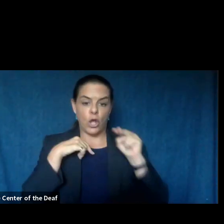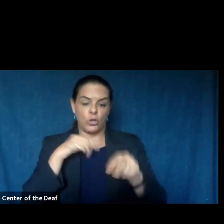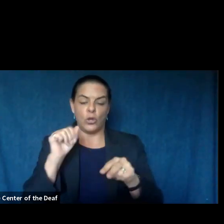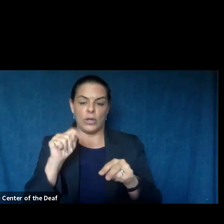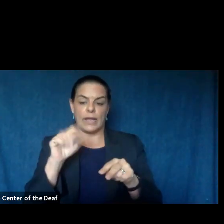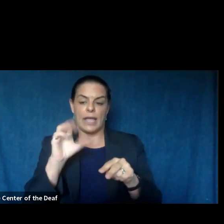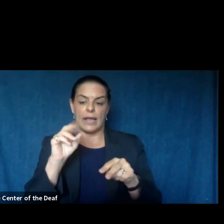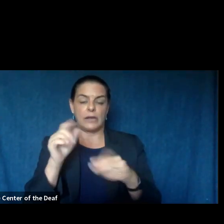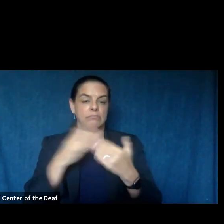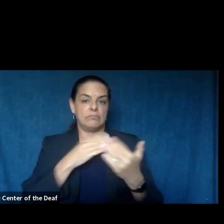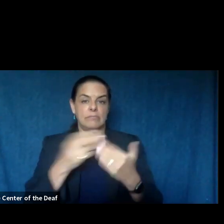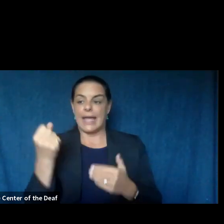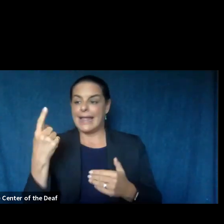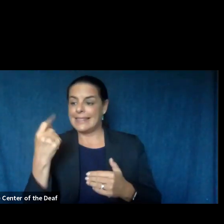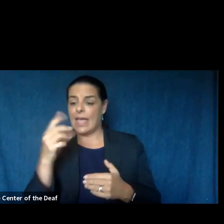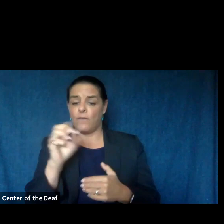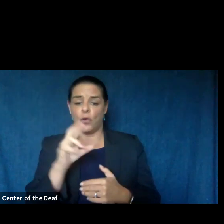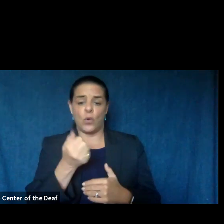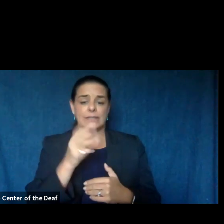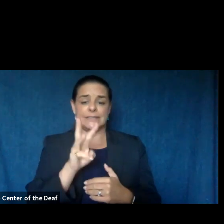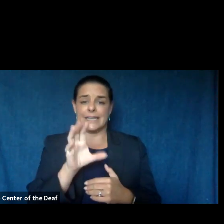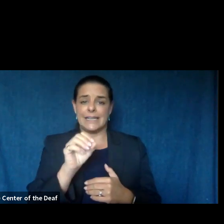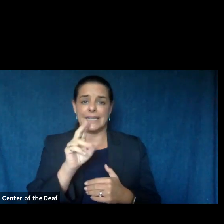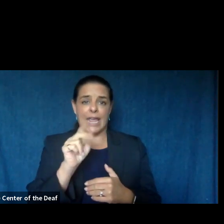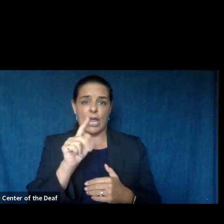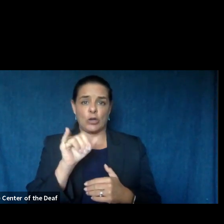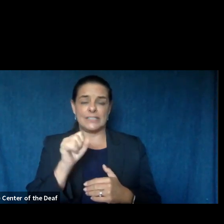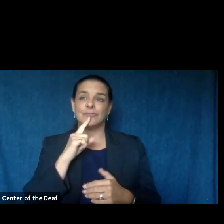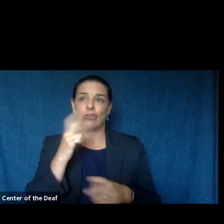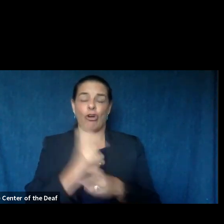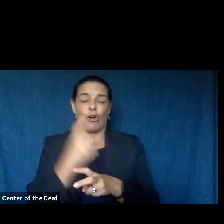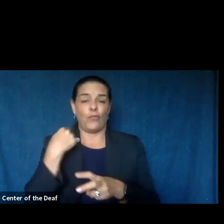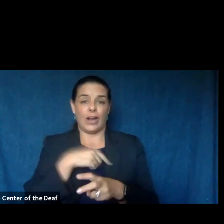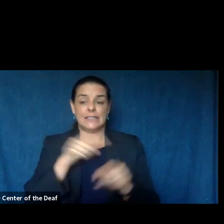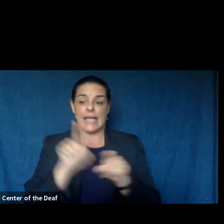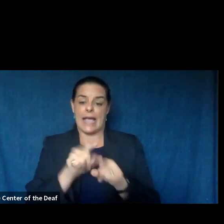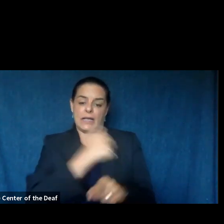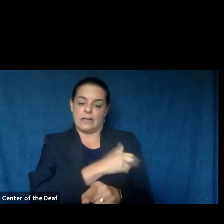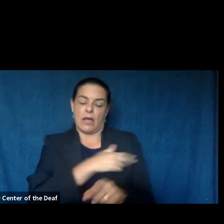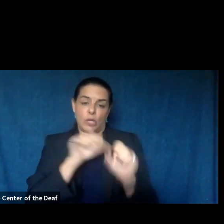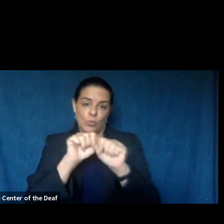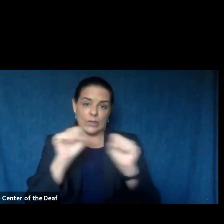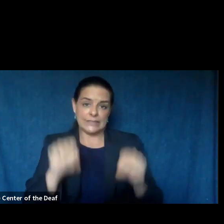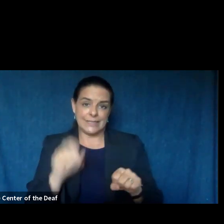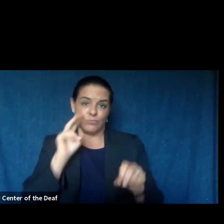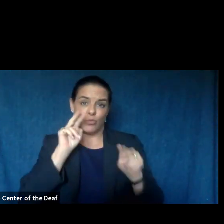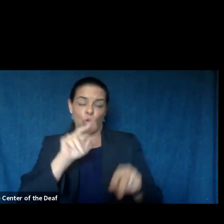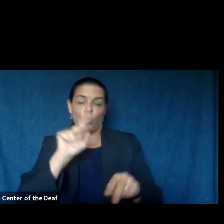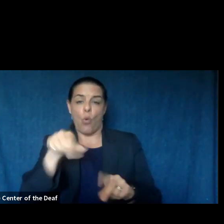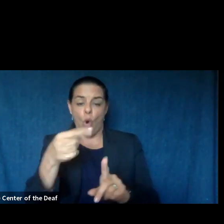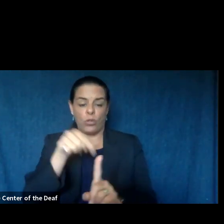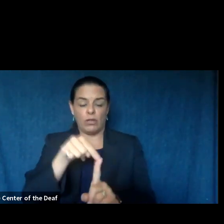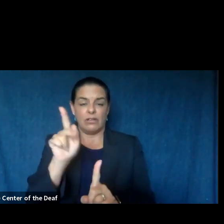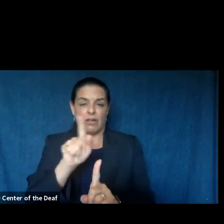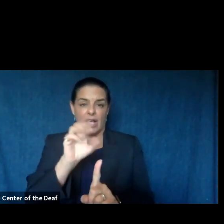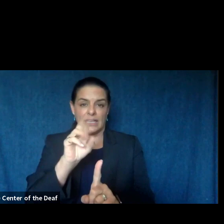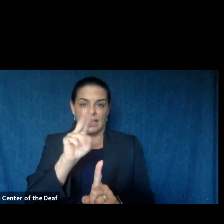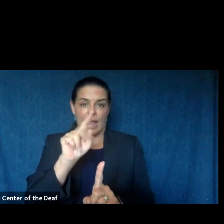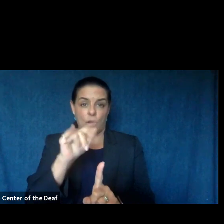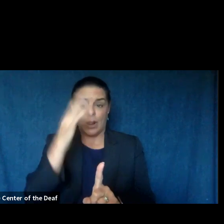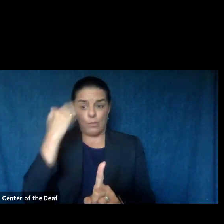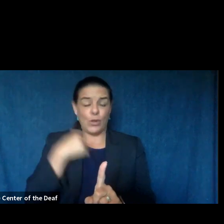looking at 11 counties or 16 counties, it's pretty hard for us as a hospital systems to look at just Knox County because we